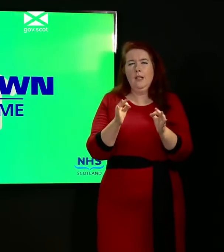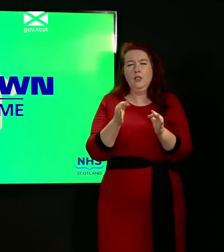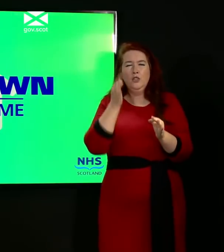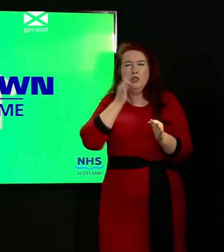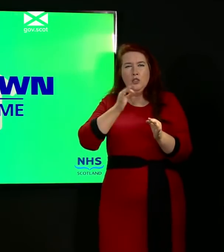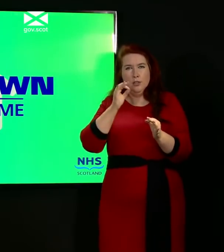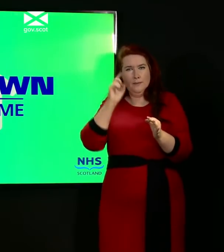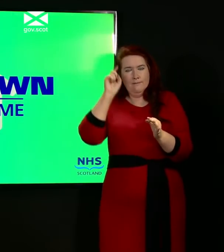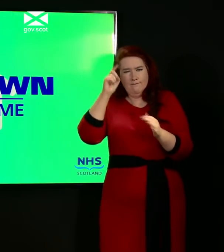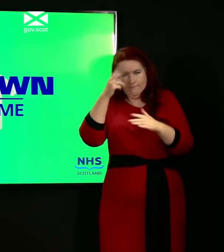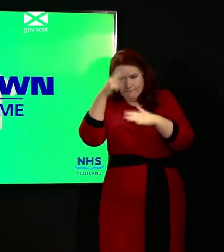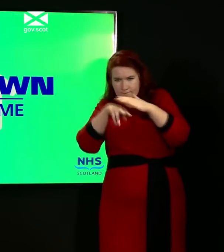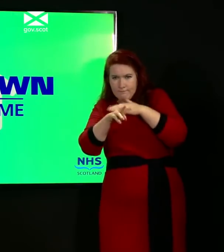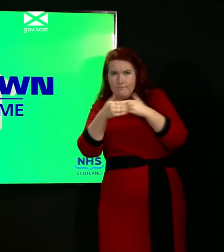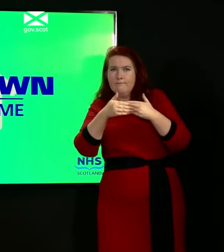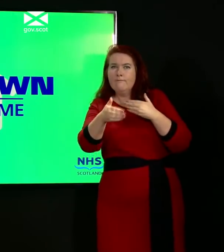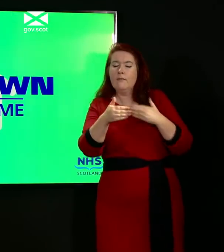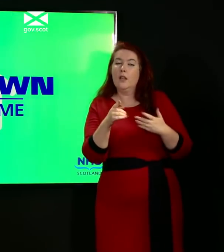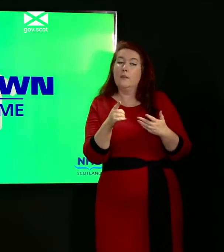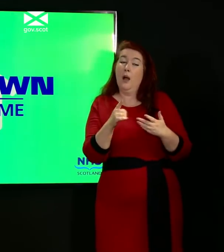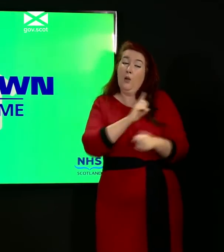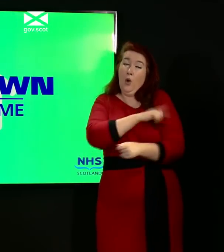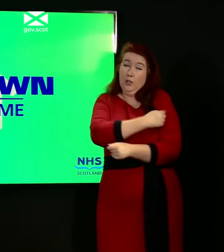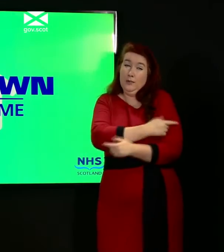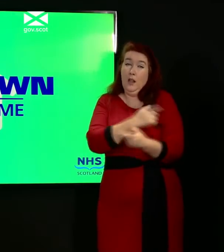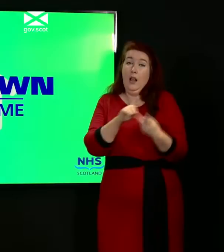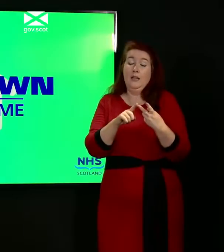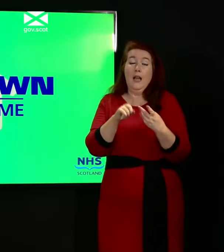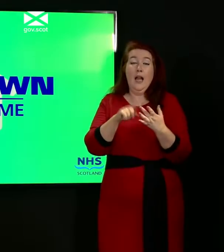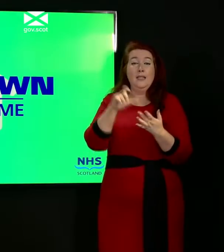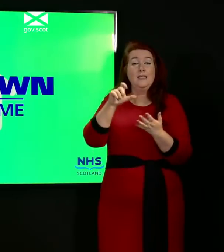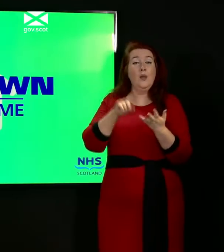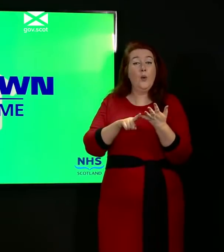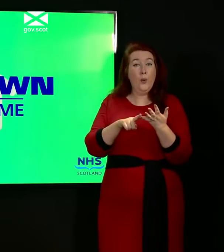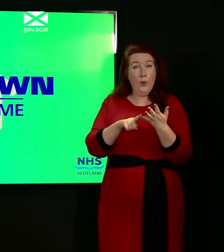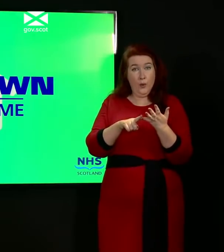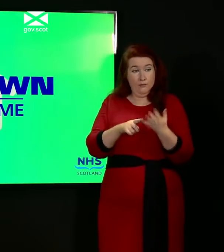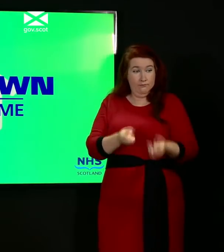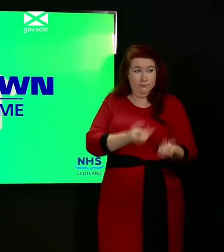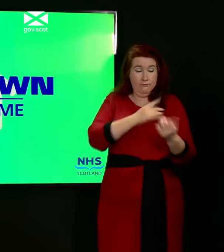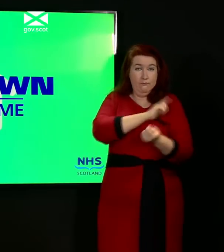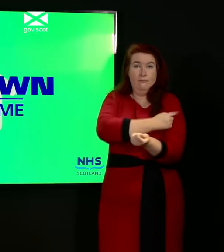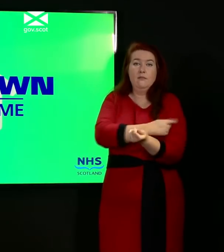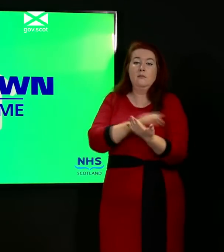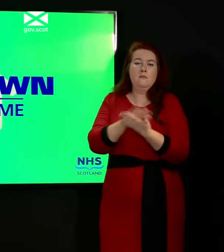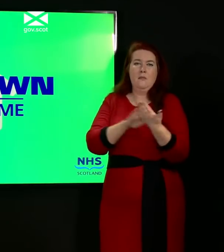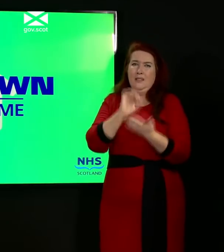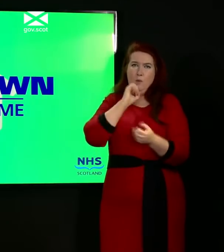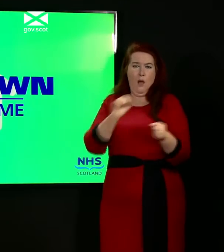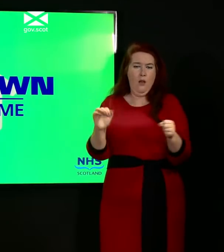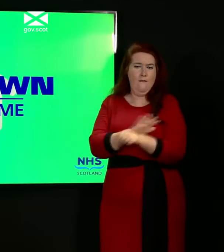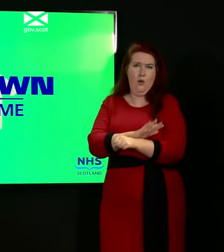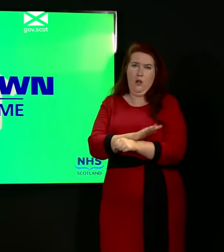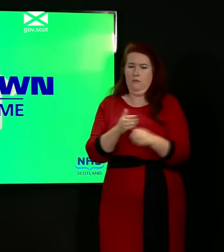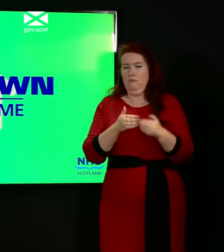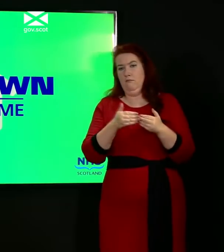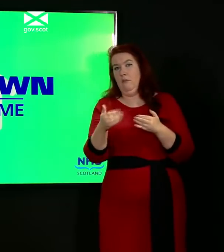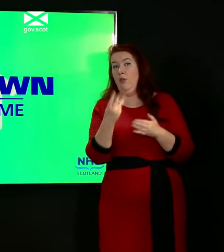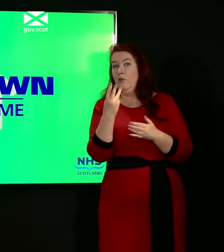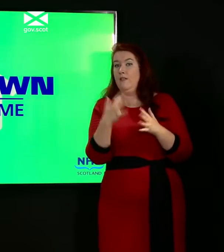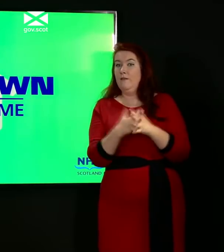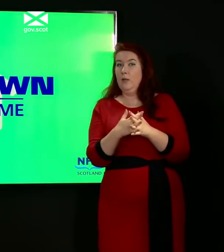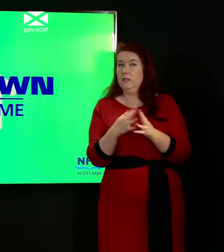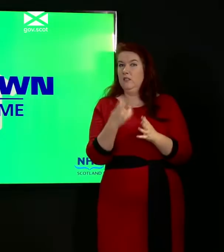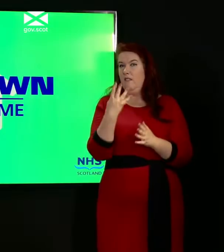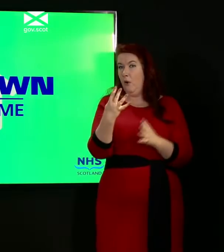can only guide us to truth. For hospital and ICU admissions, which show us reaching capacity within 3 to 4 weeks